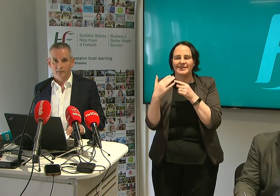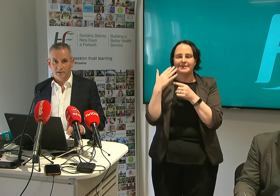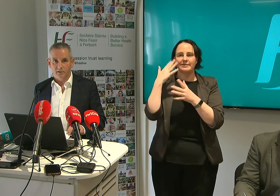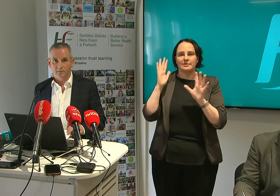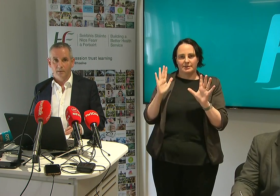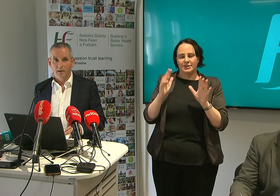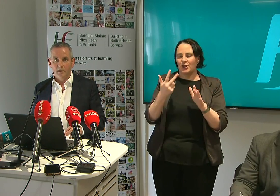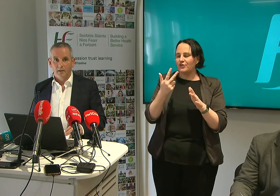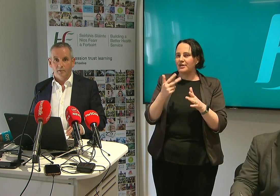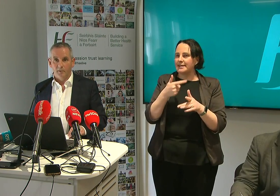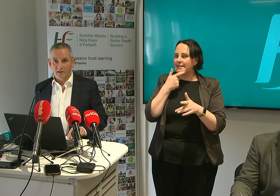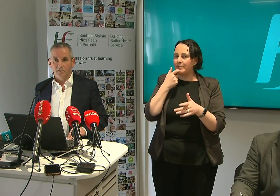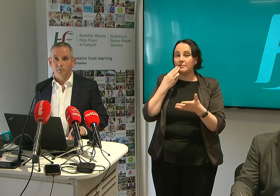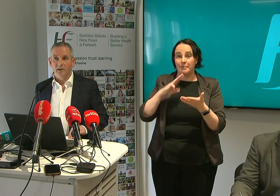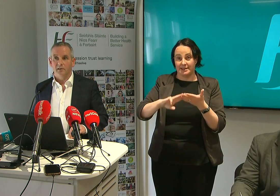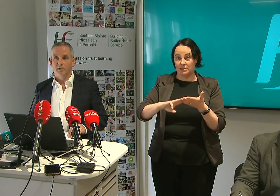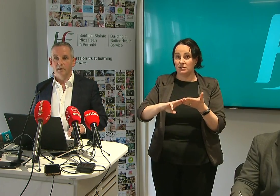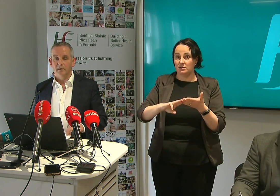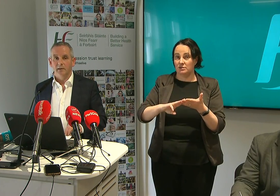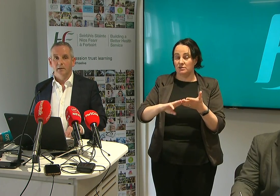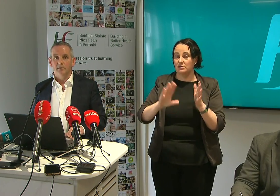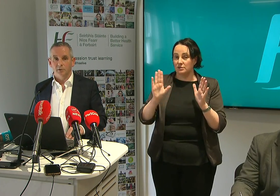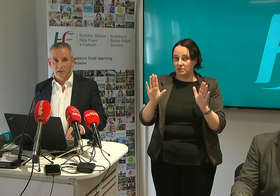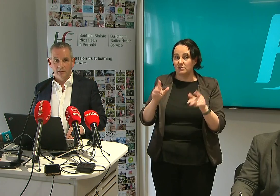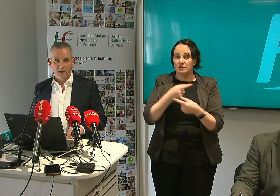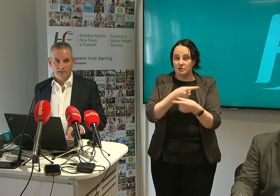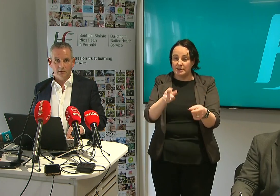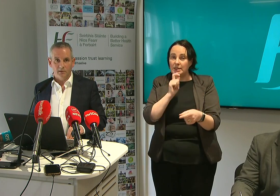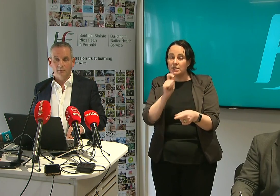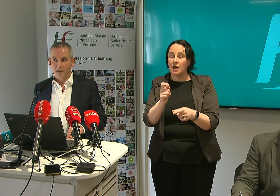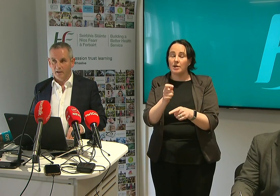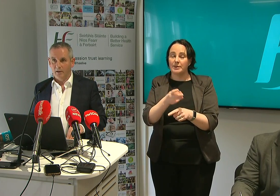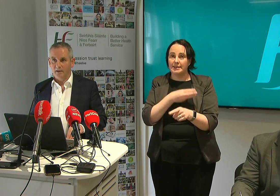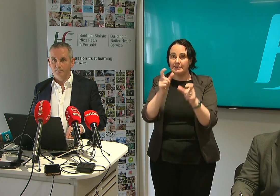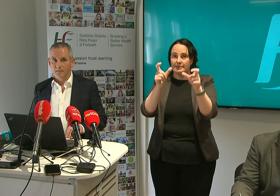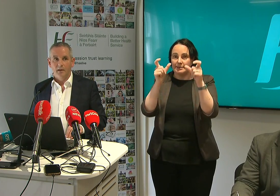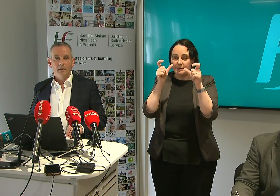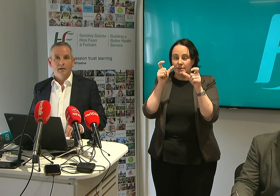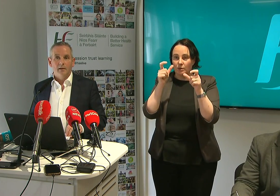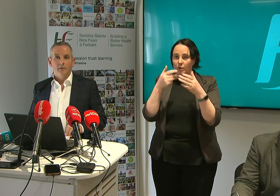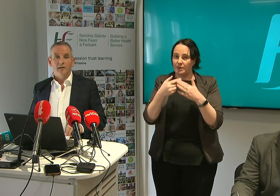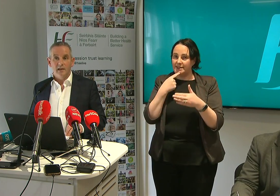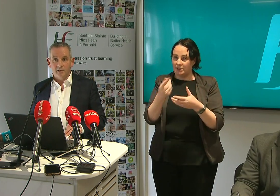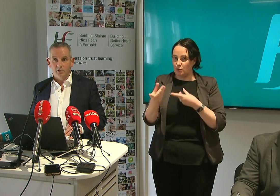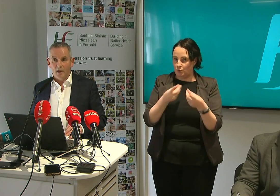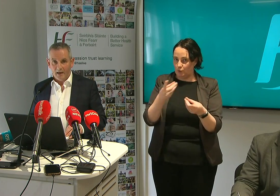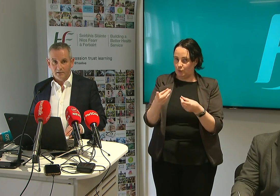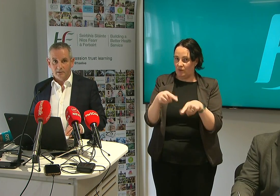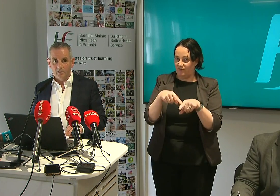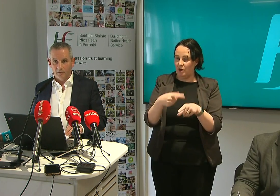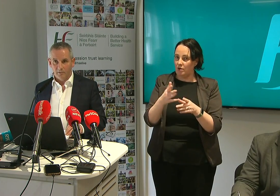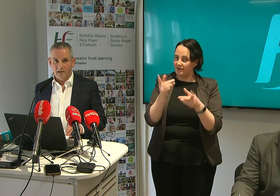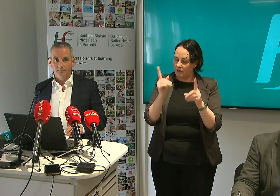simple messages. But my message would be to the public, do heed our messages very carefully. We need you to